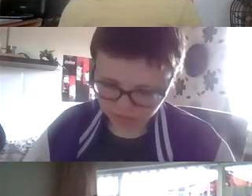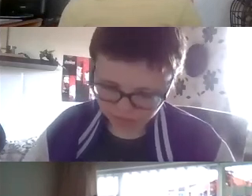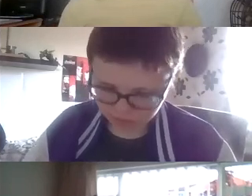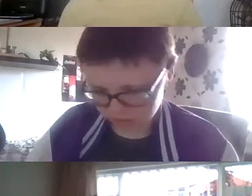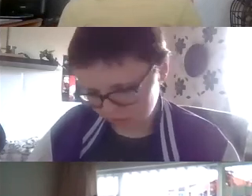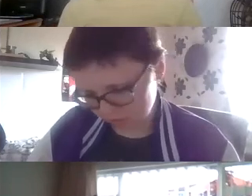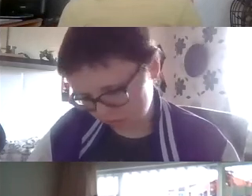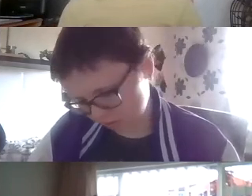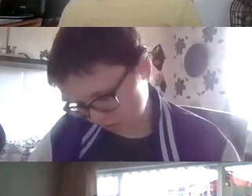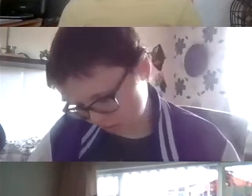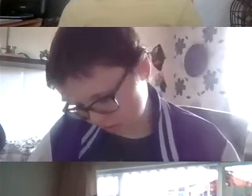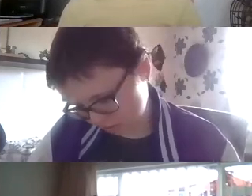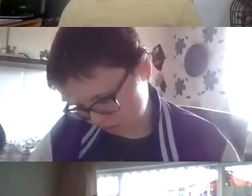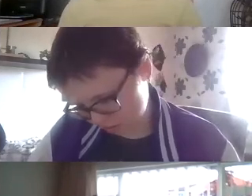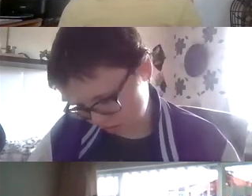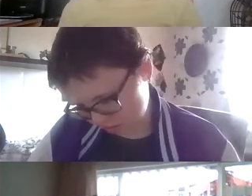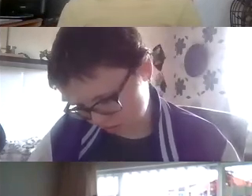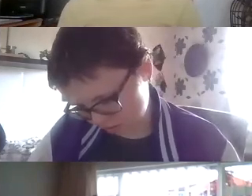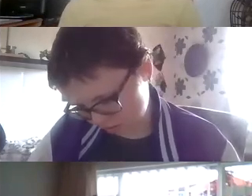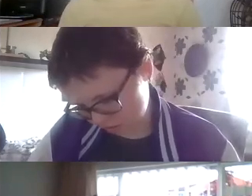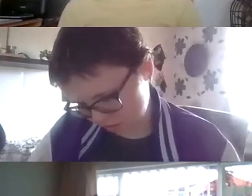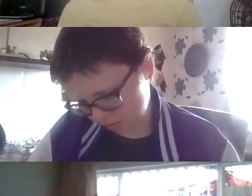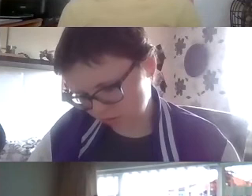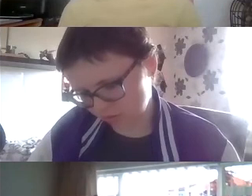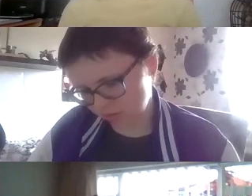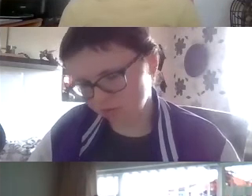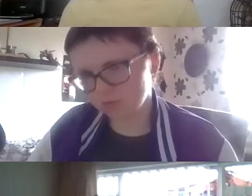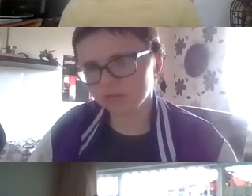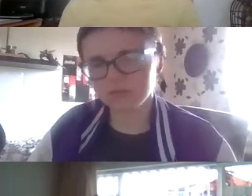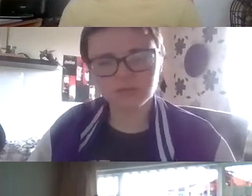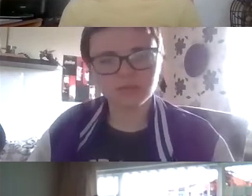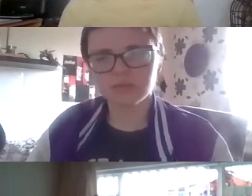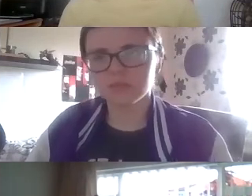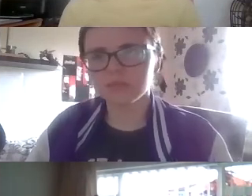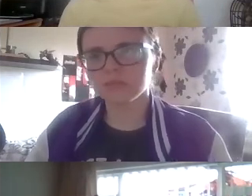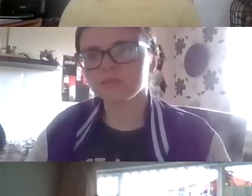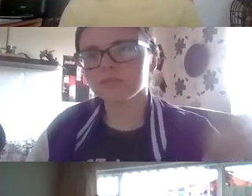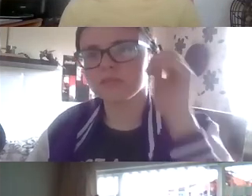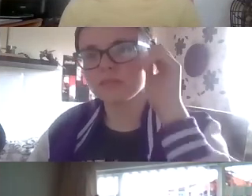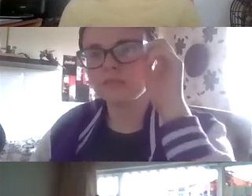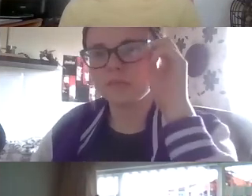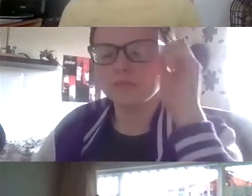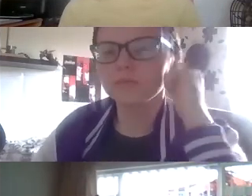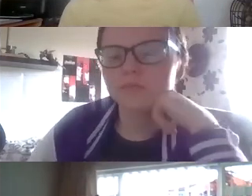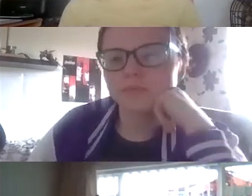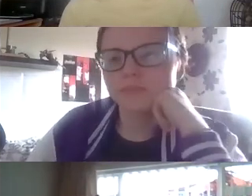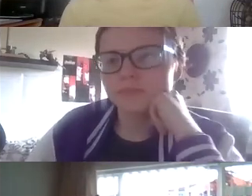and everything in BSL. Like it's really normal in the conversation to just be like, what was that? And then just spell it out.